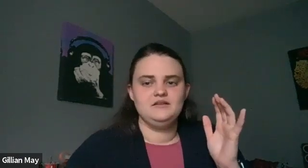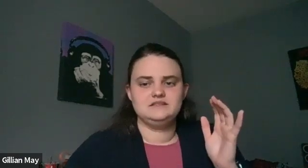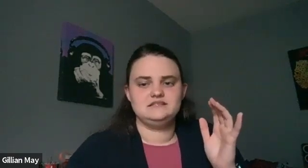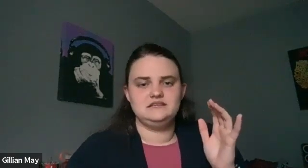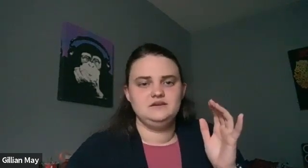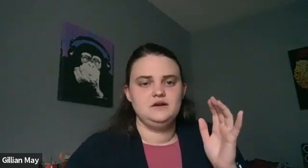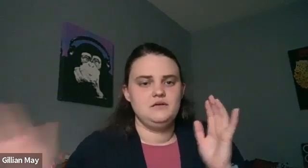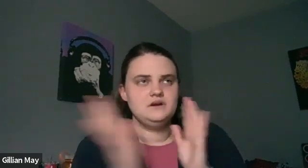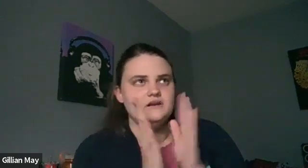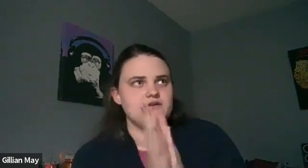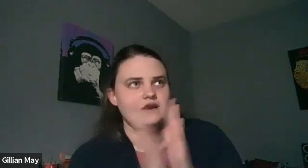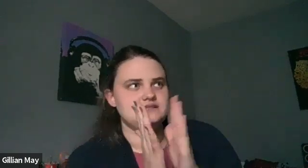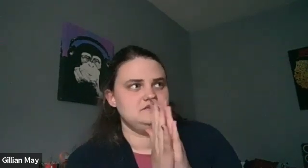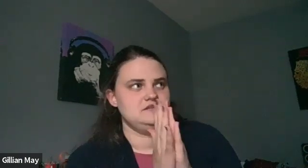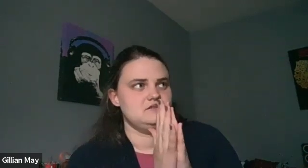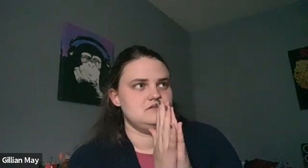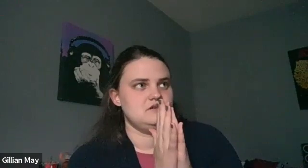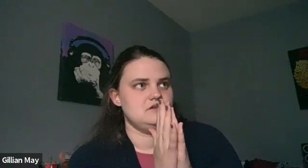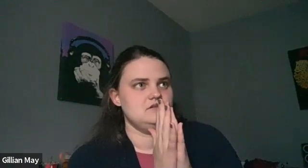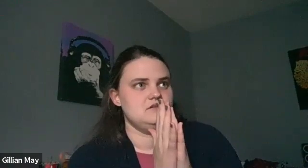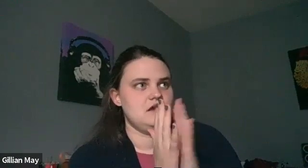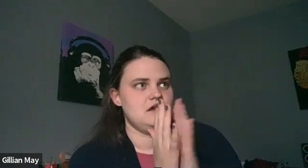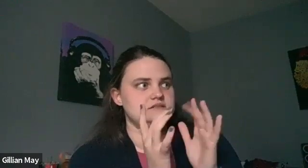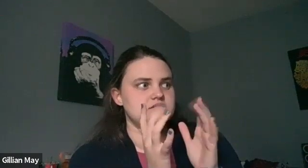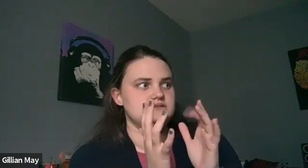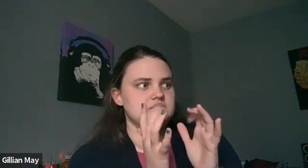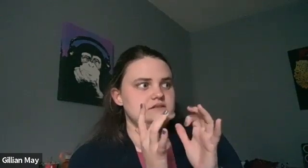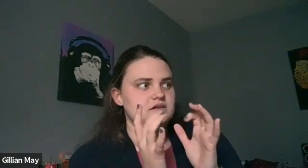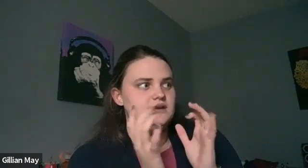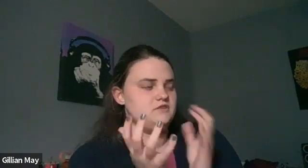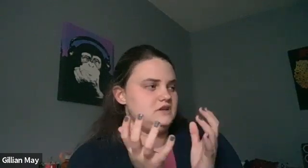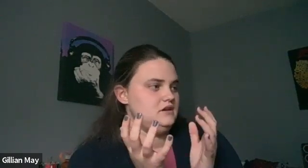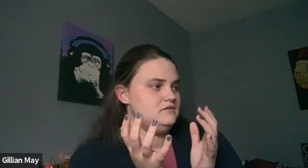Let's see, what other activities are there that I'm forgetting of?